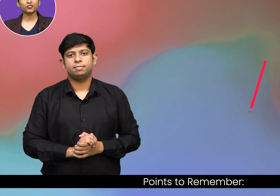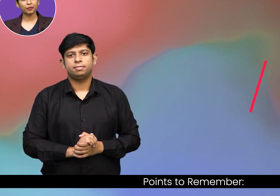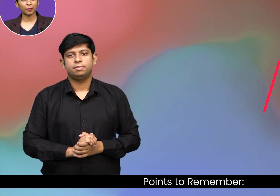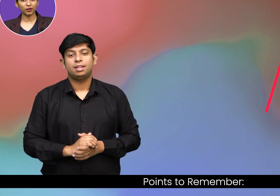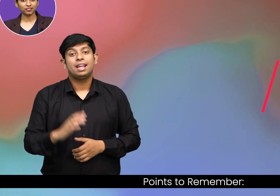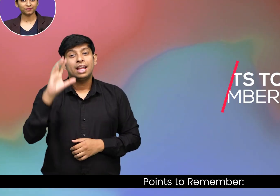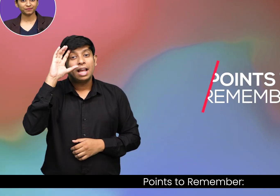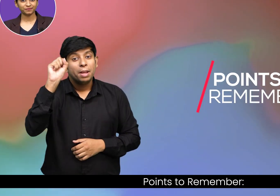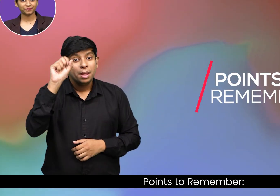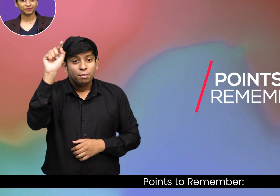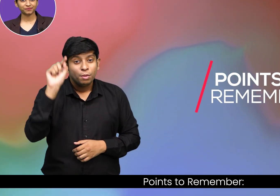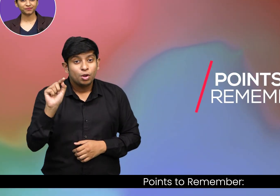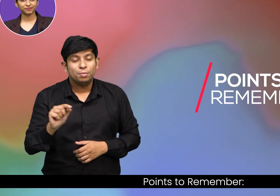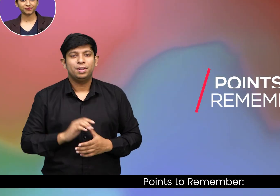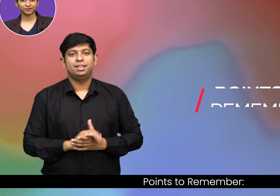Points to remember: